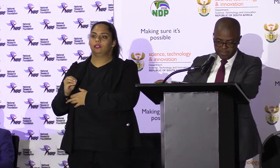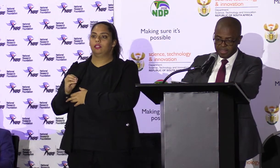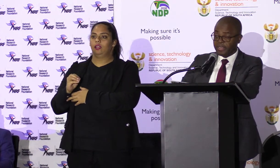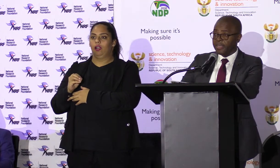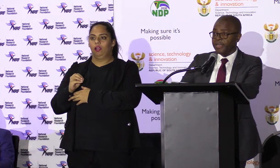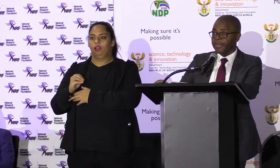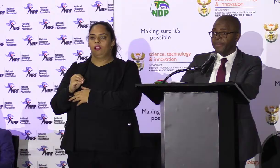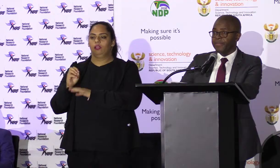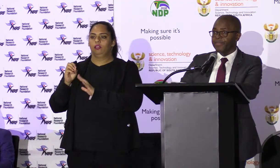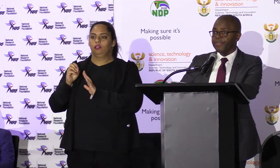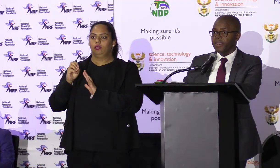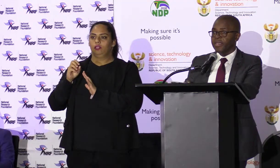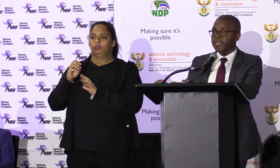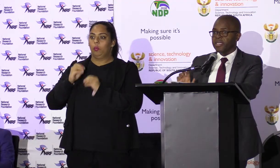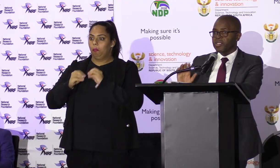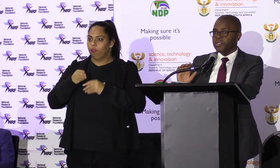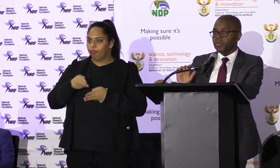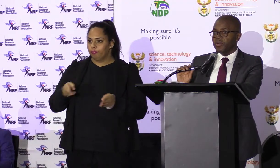astrophysicists.